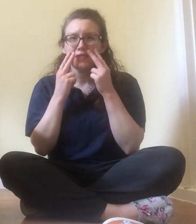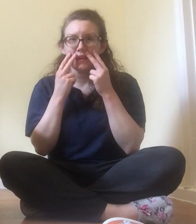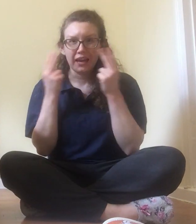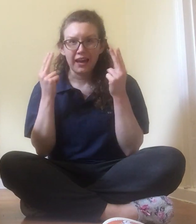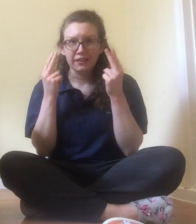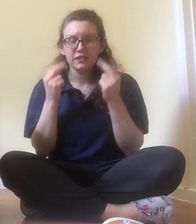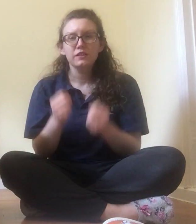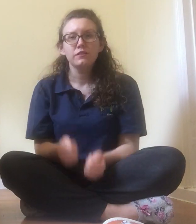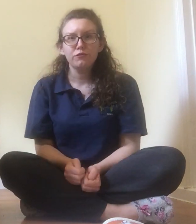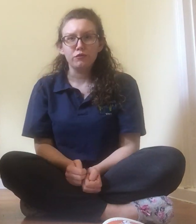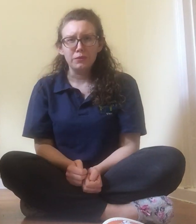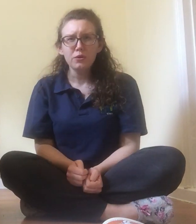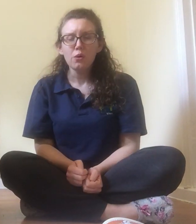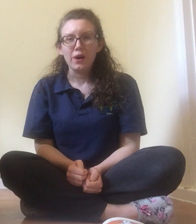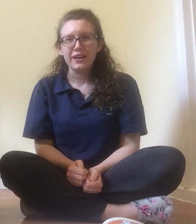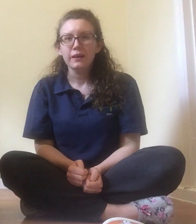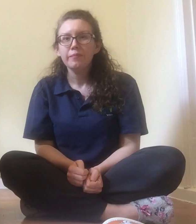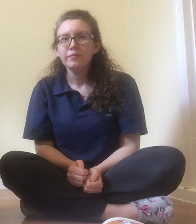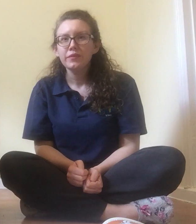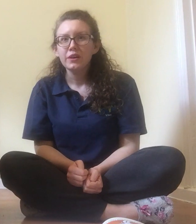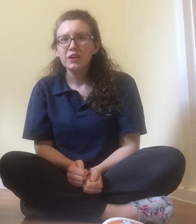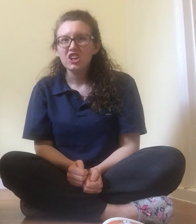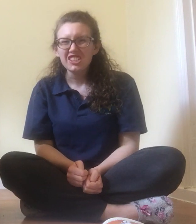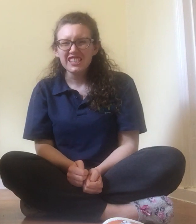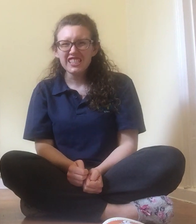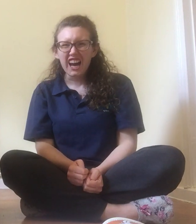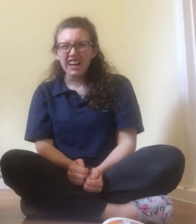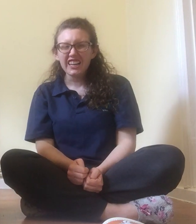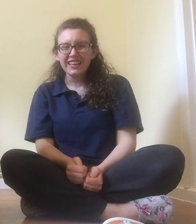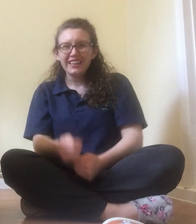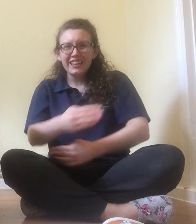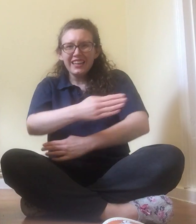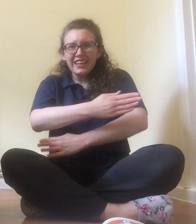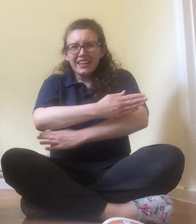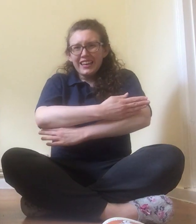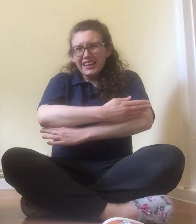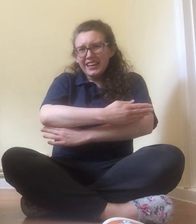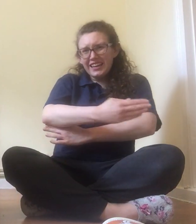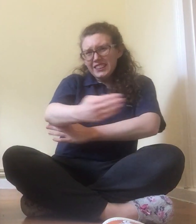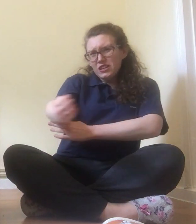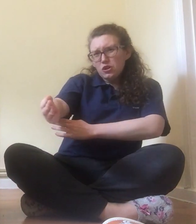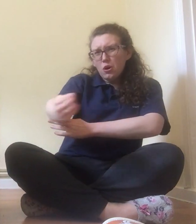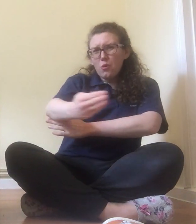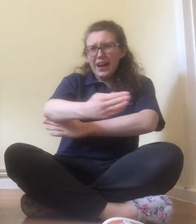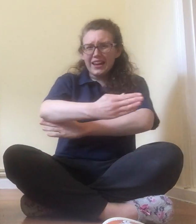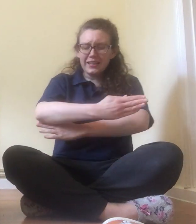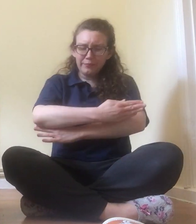The cat from Norway got stuck in the doorway.